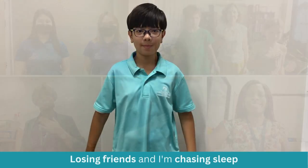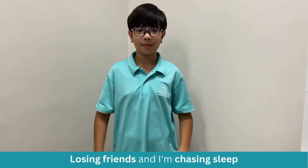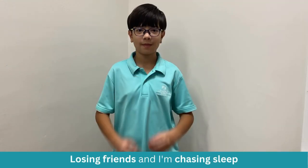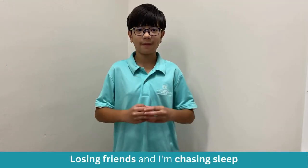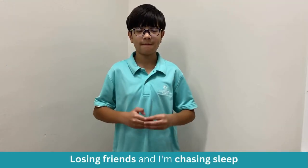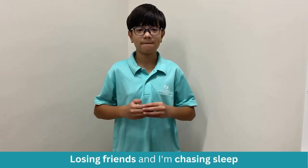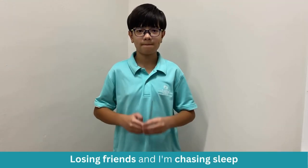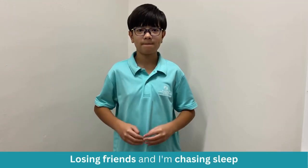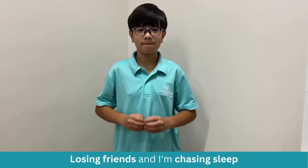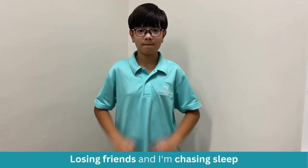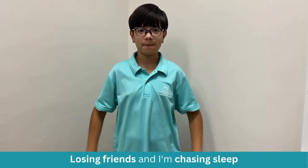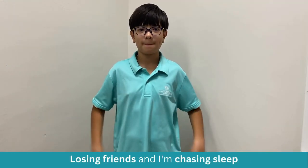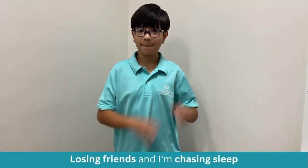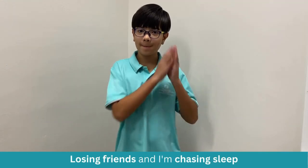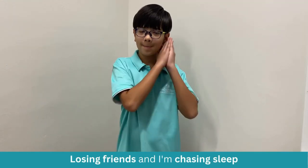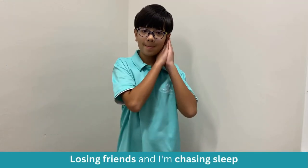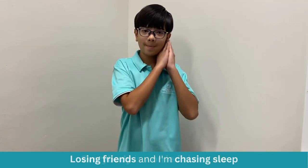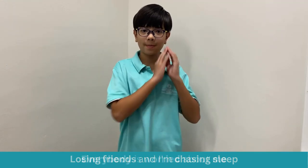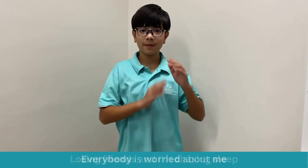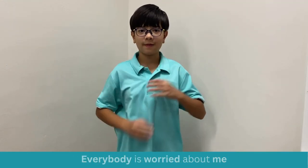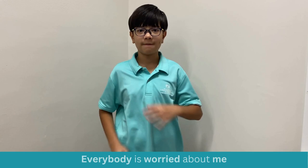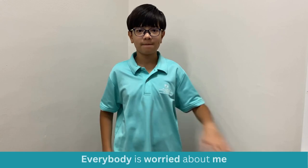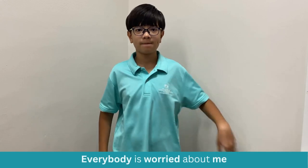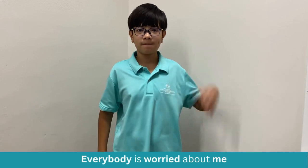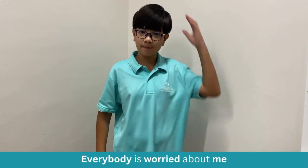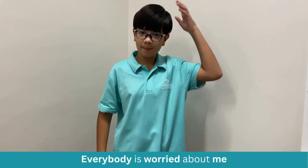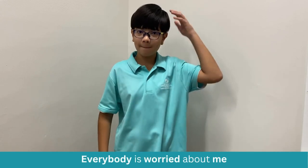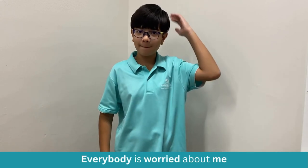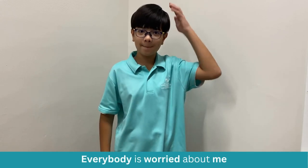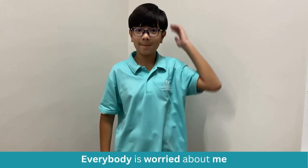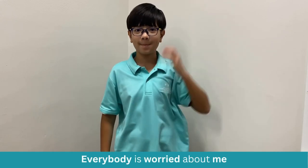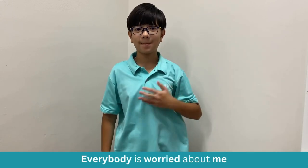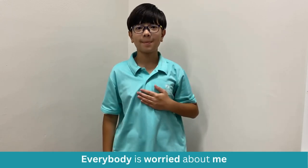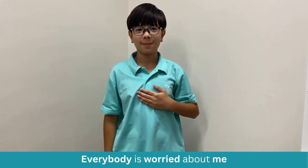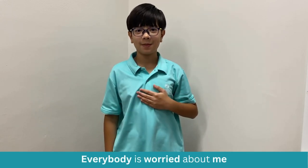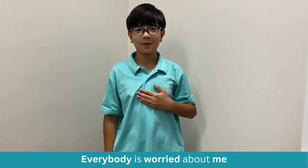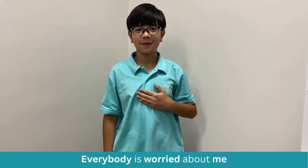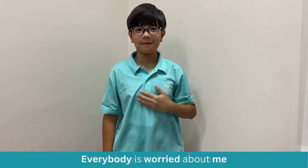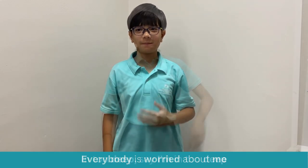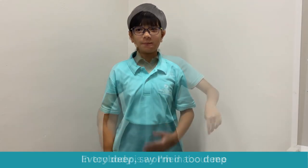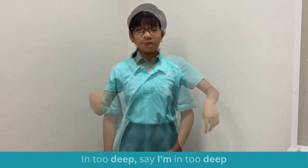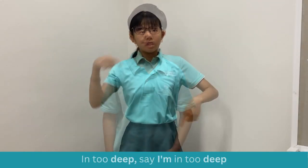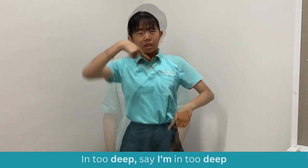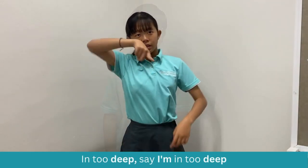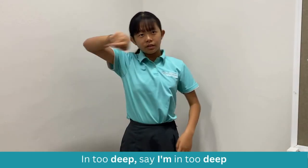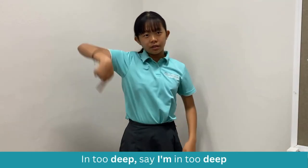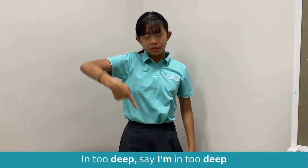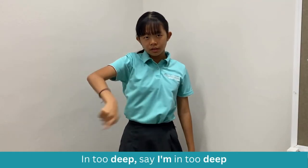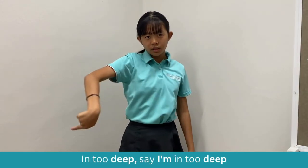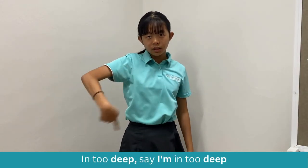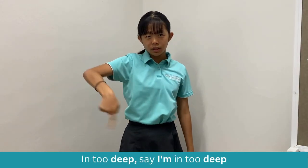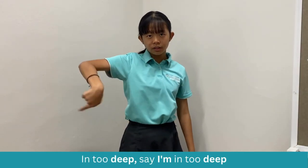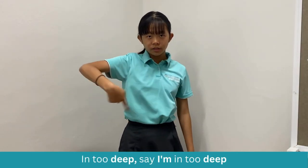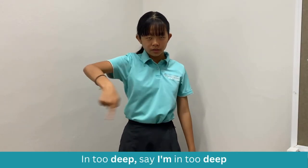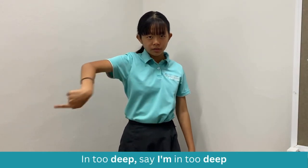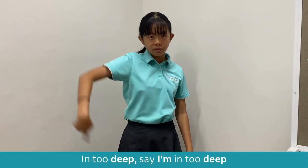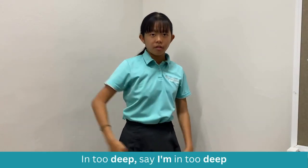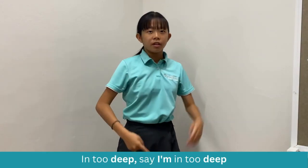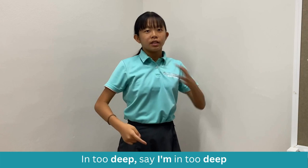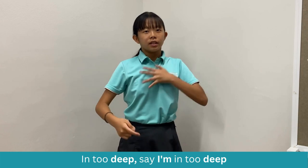Losing friends and I'm chasing sleep. Everybody's worried about me. In too deep, say I'm